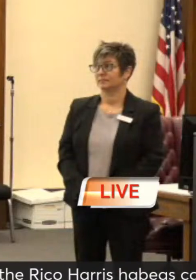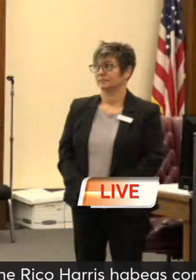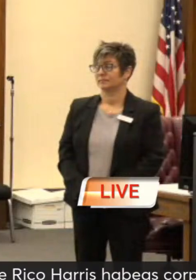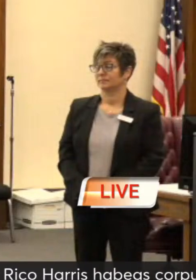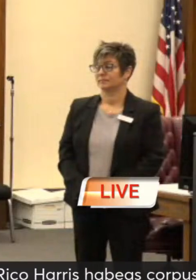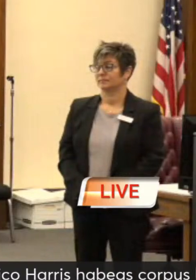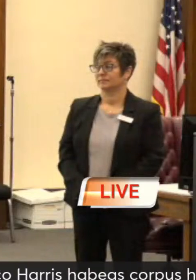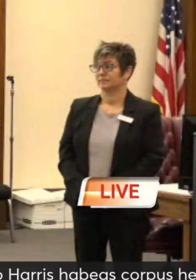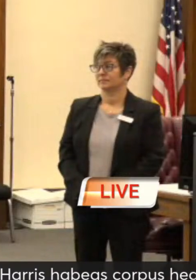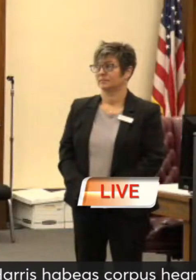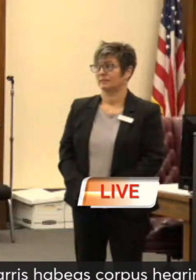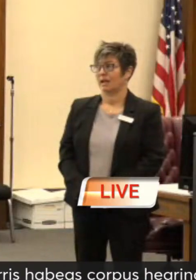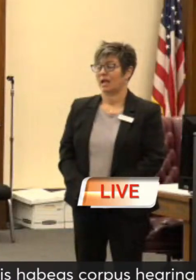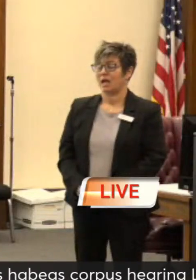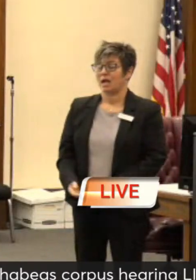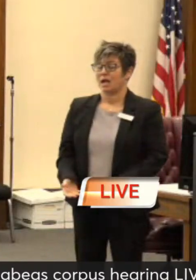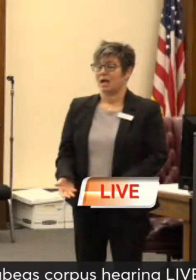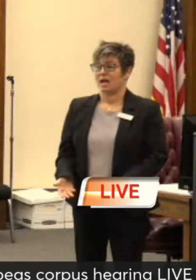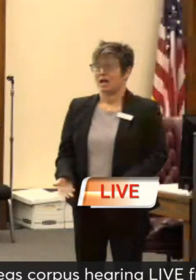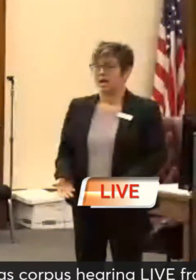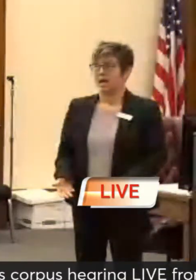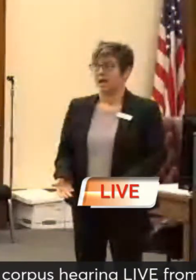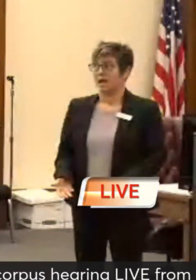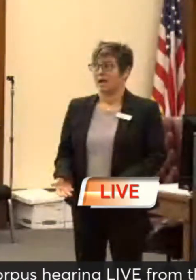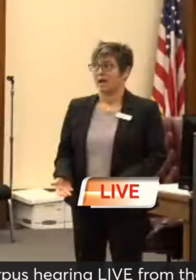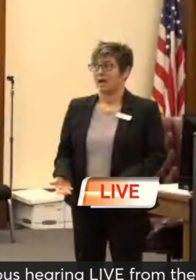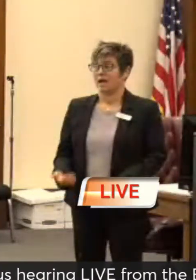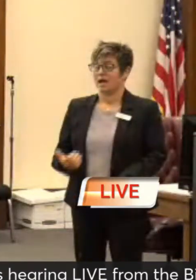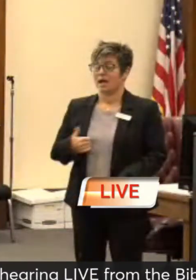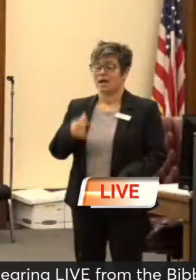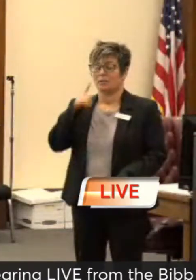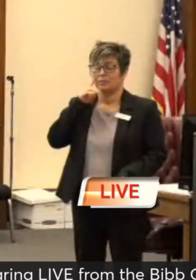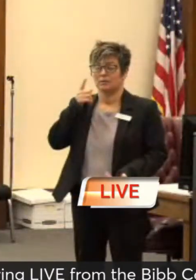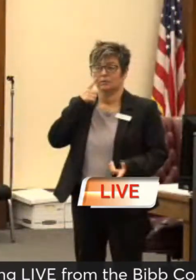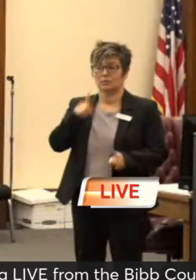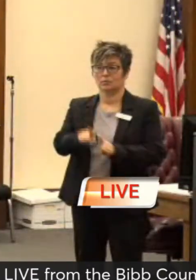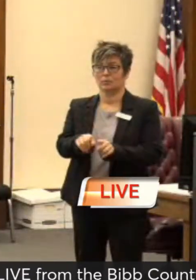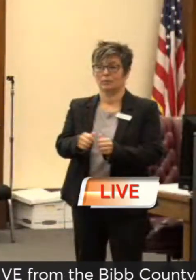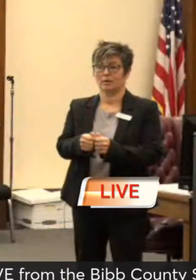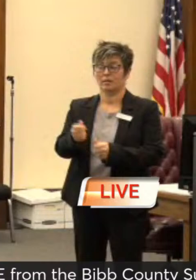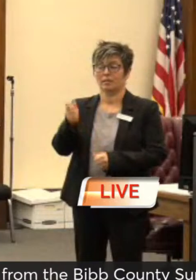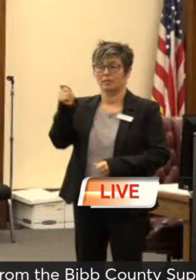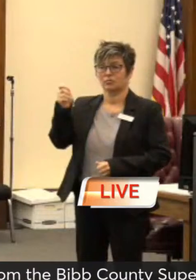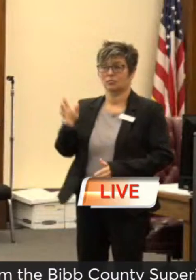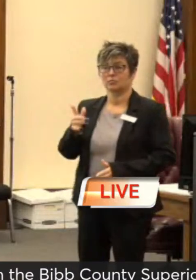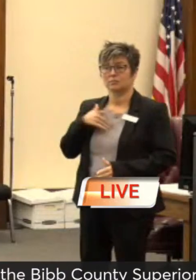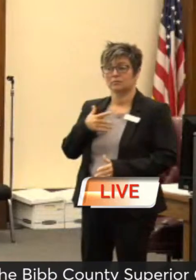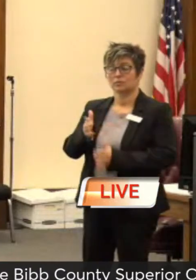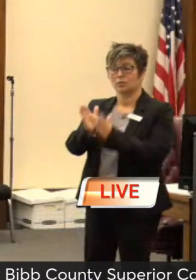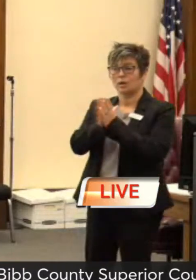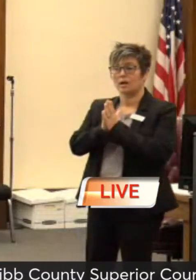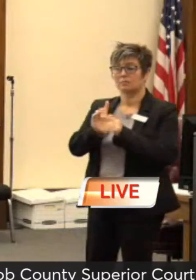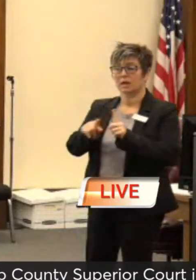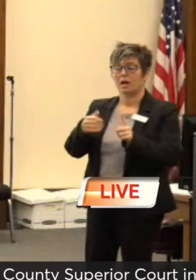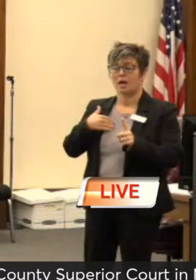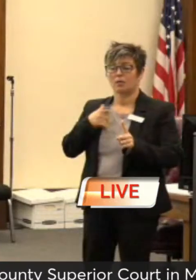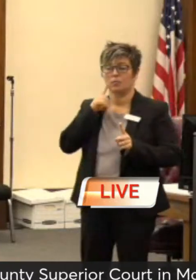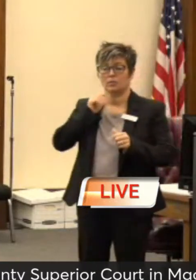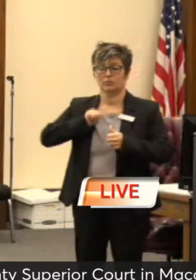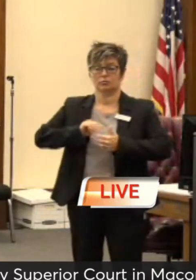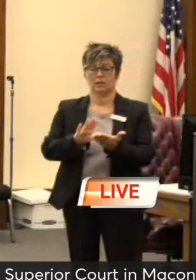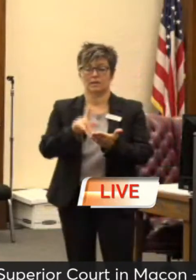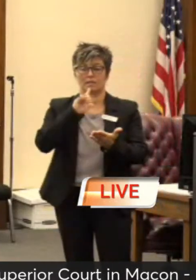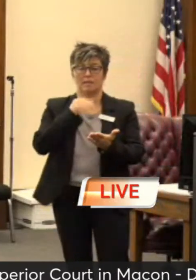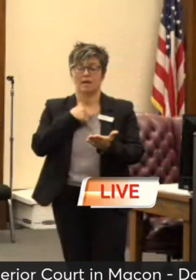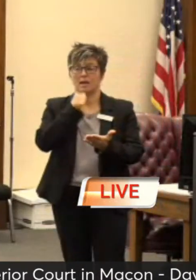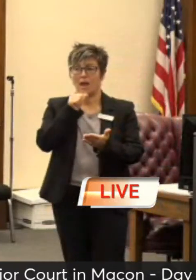And I'm, like we represented at the onset of the hearing when the court asked, perfectly fine to address the admissibility of the